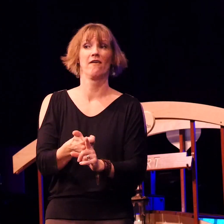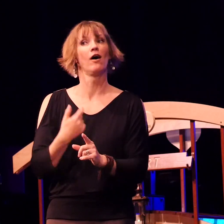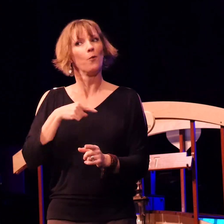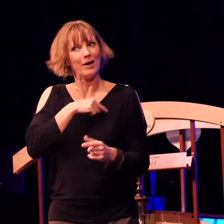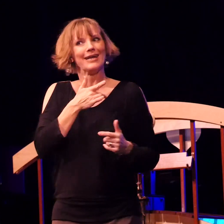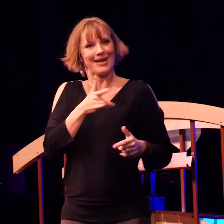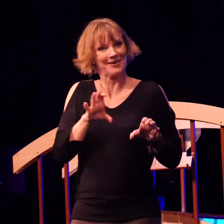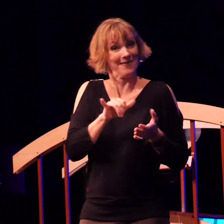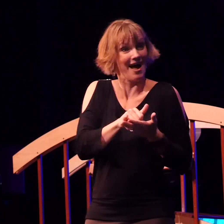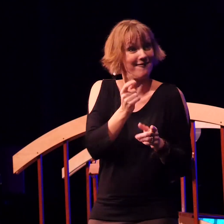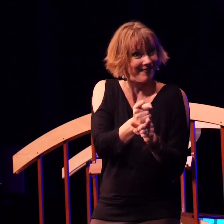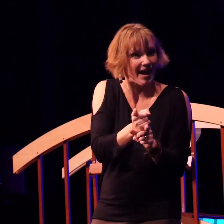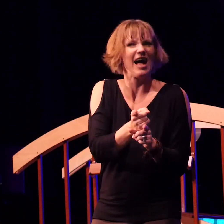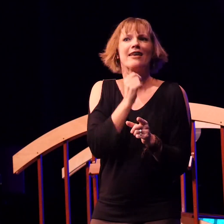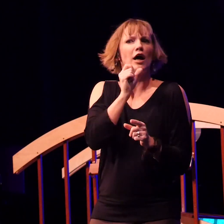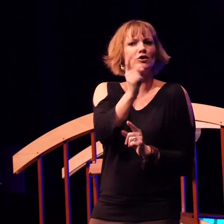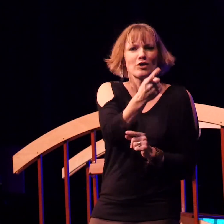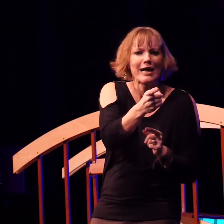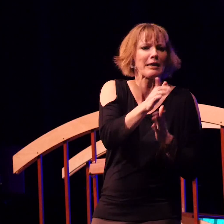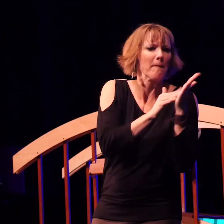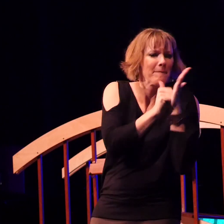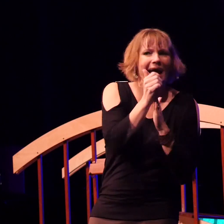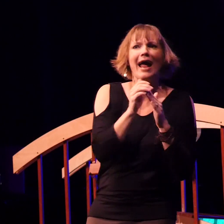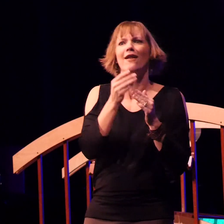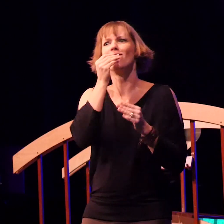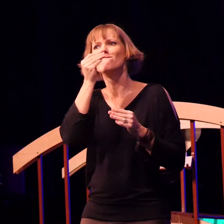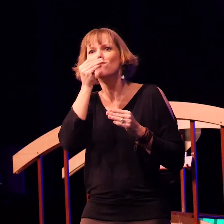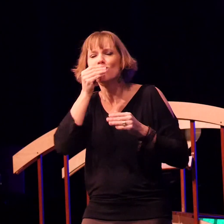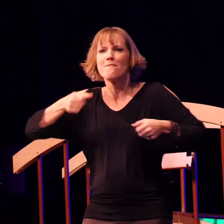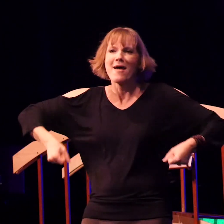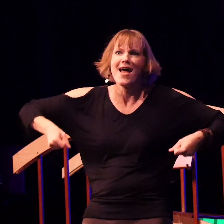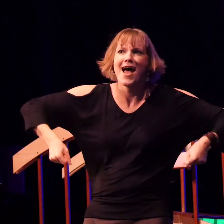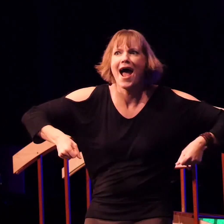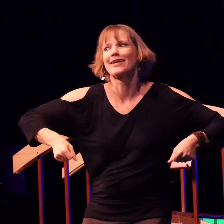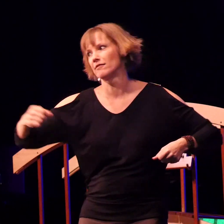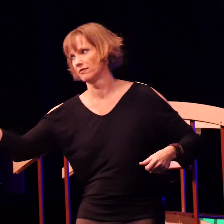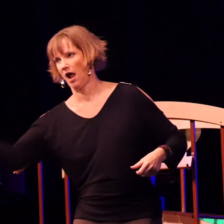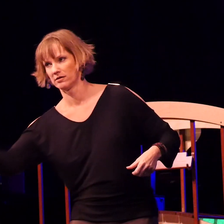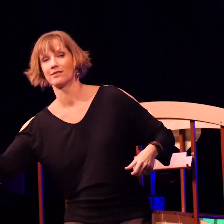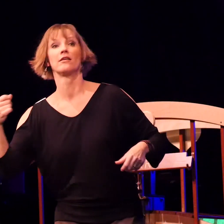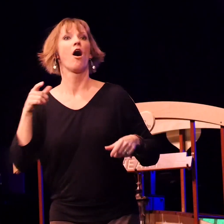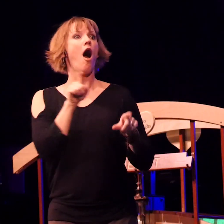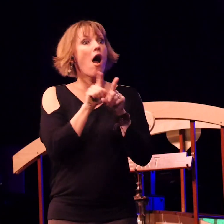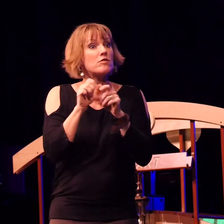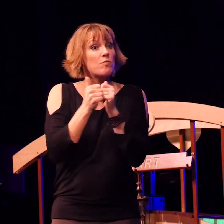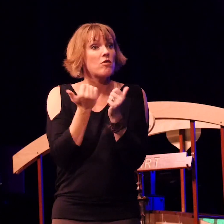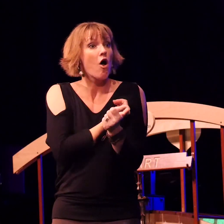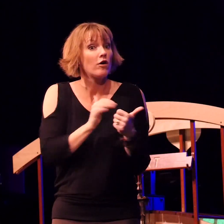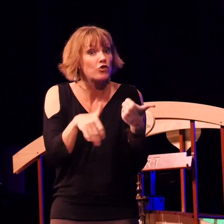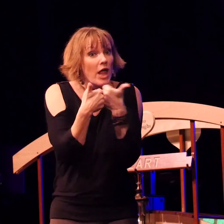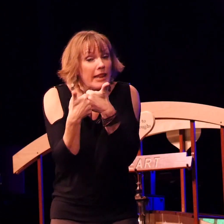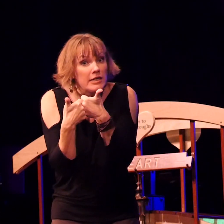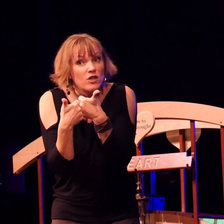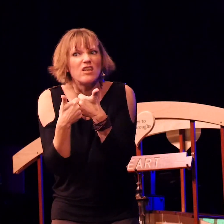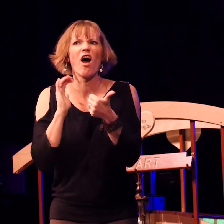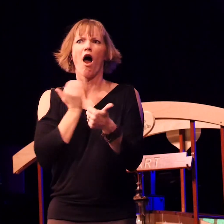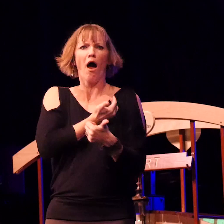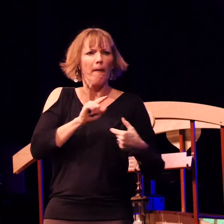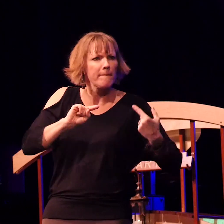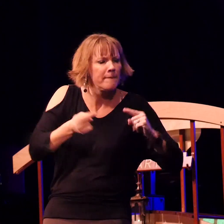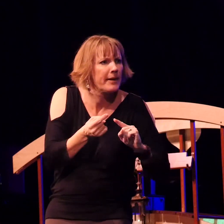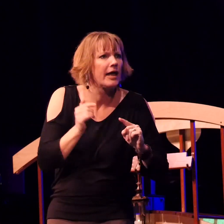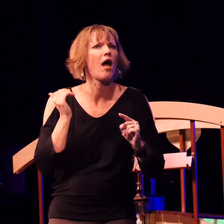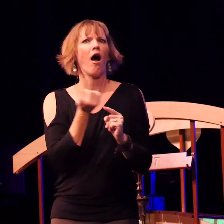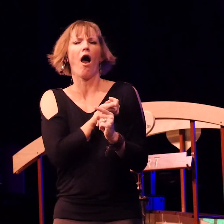our life, not just with paint, but with our groceries and stuff, but also with our challenges, with our pain, with